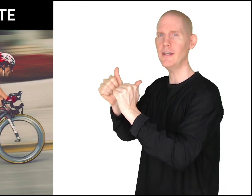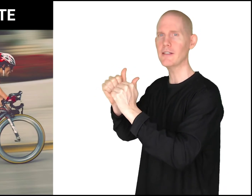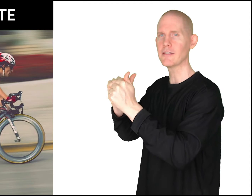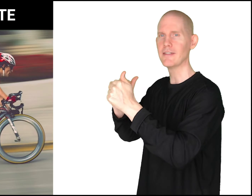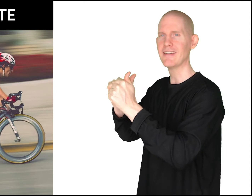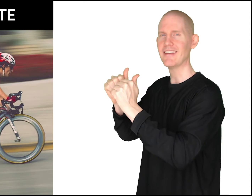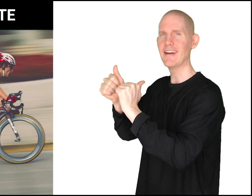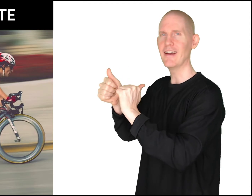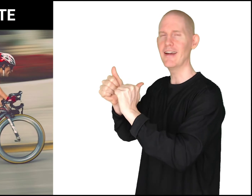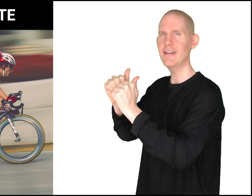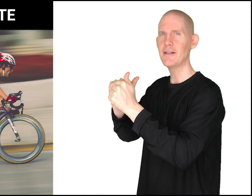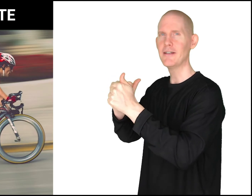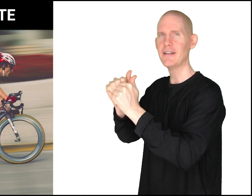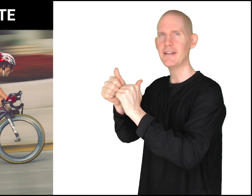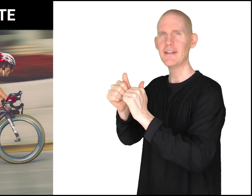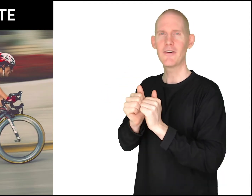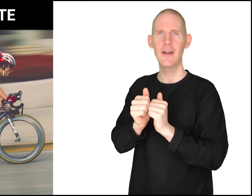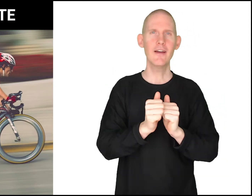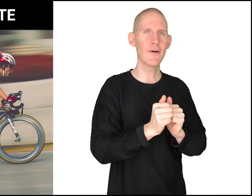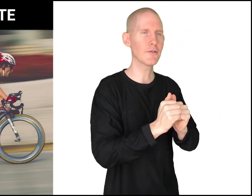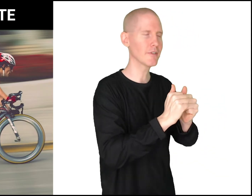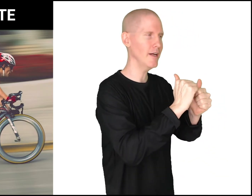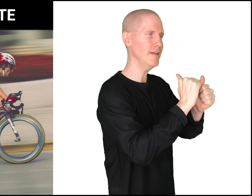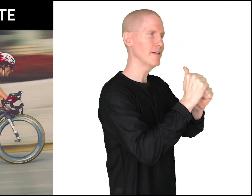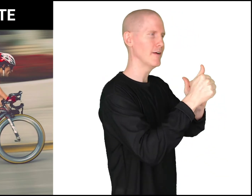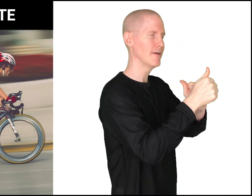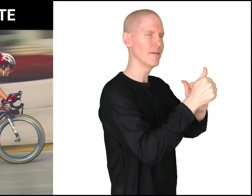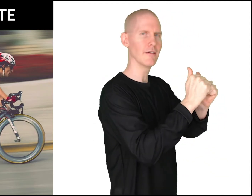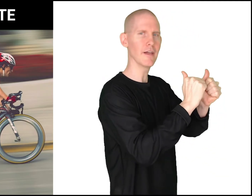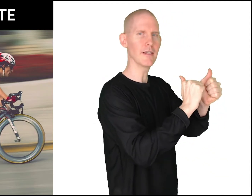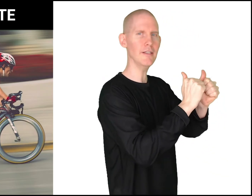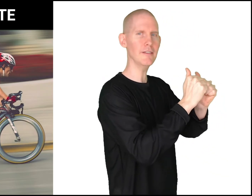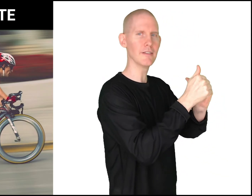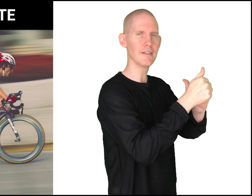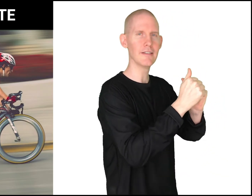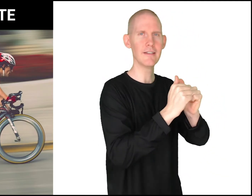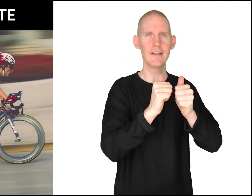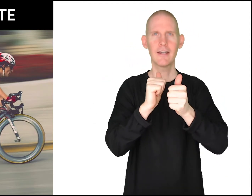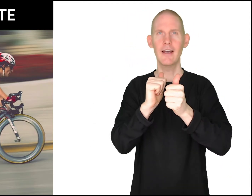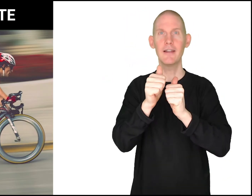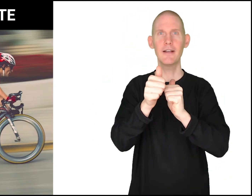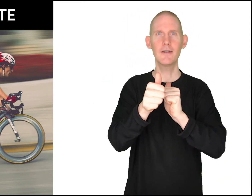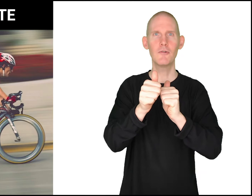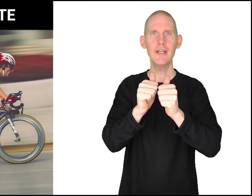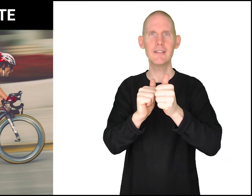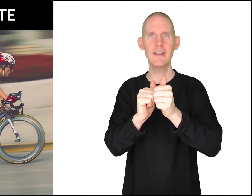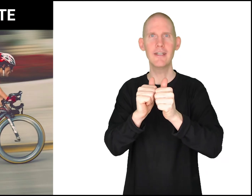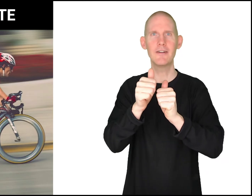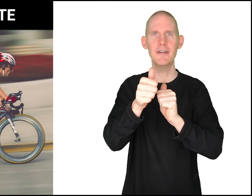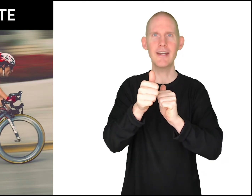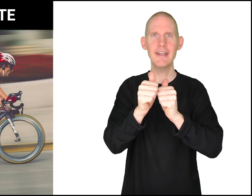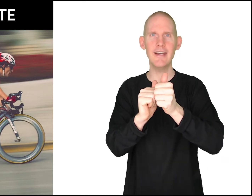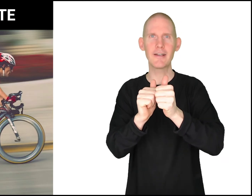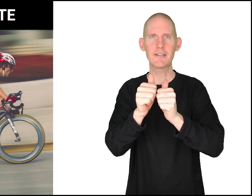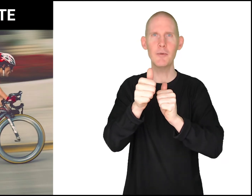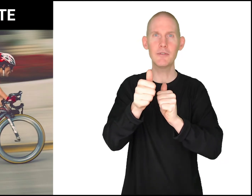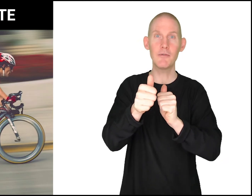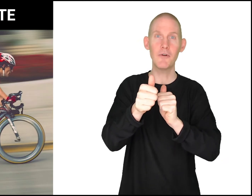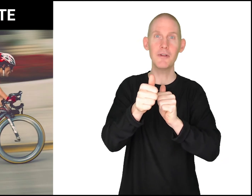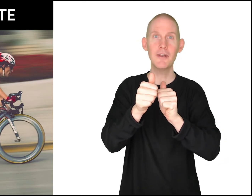this. All right, okay, other side, like this. Kind of like they're racing, they're neck and neck. Someone's in front, then the